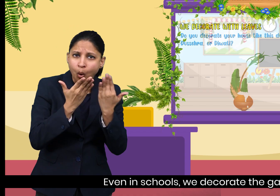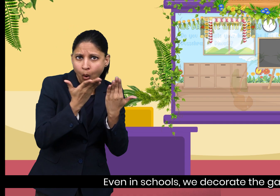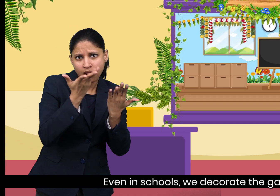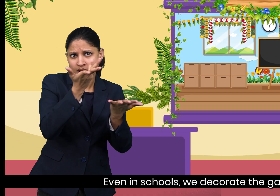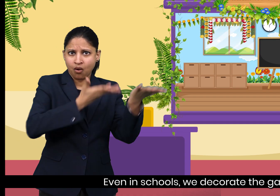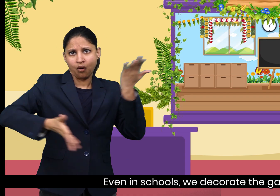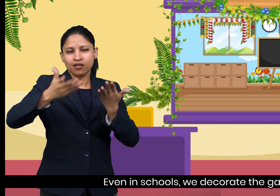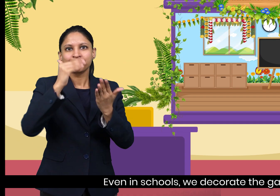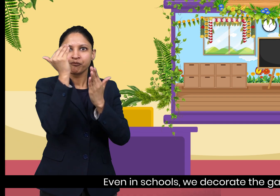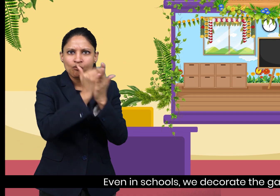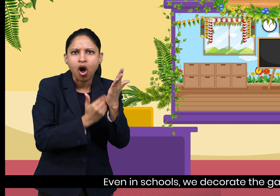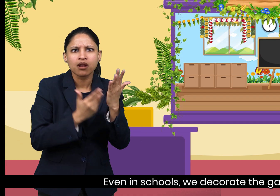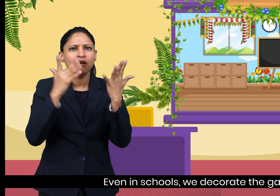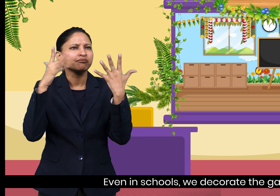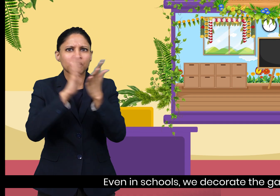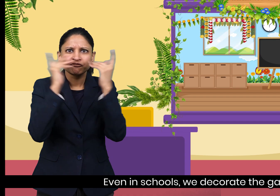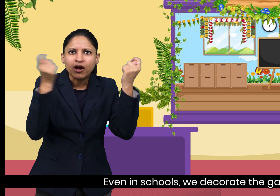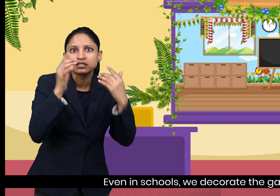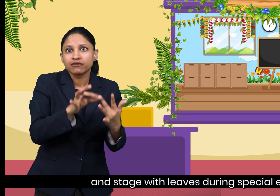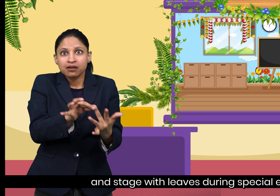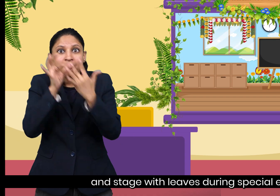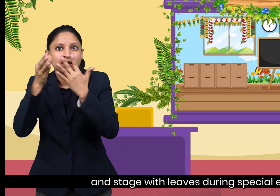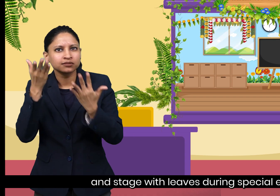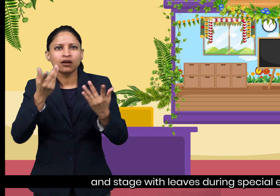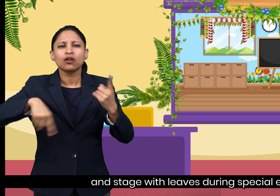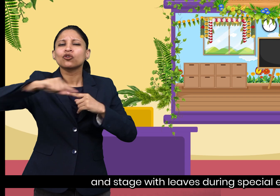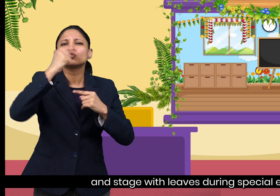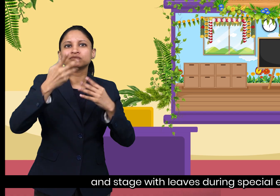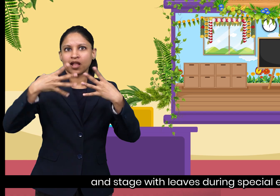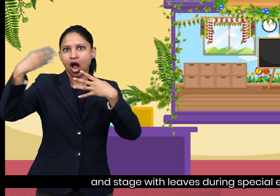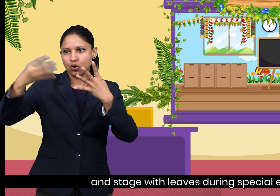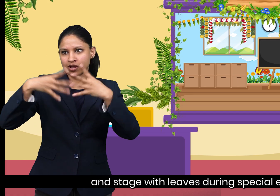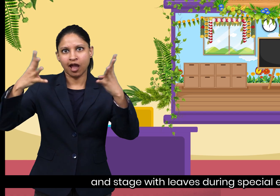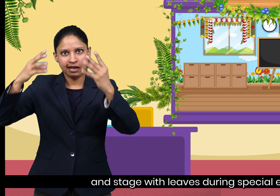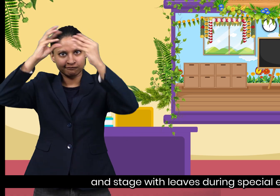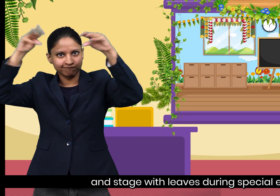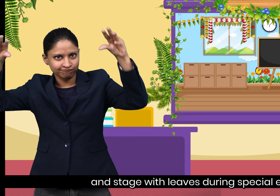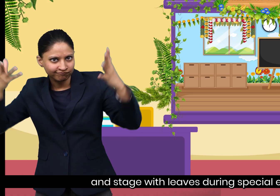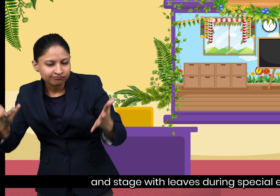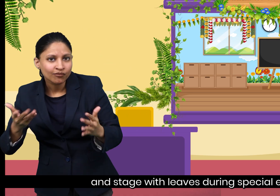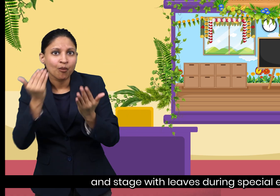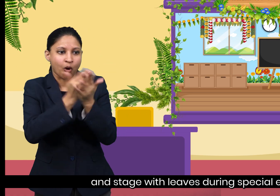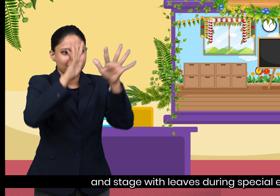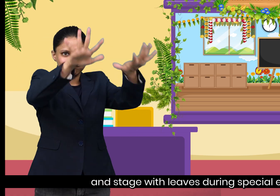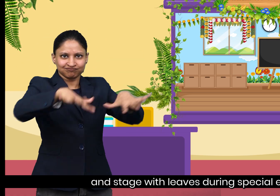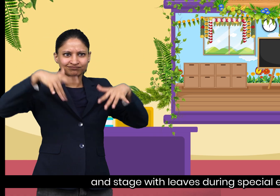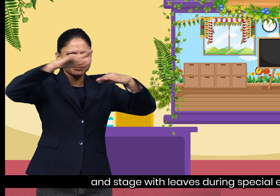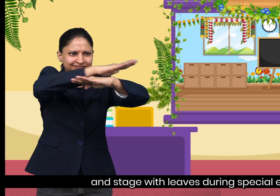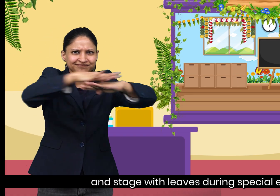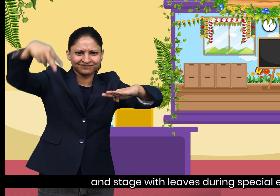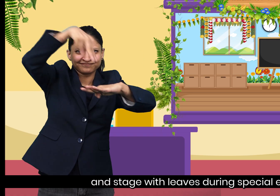Even in schools, we decorate the gates and stage with leaves during special